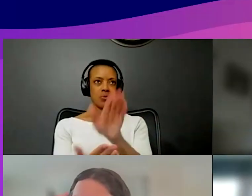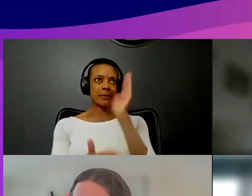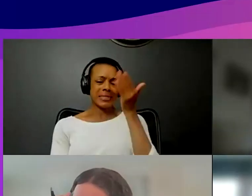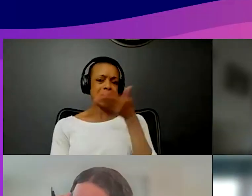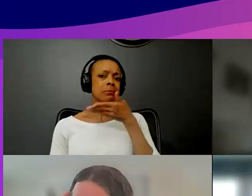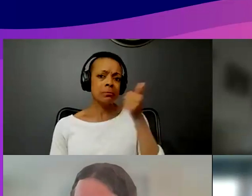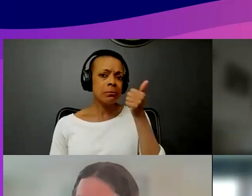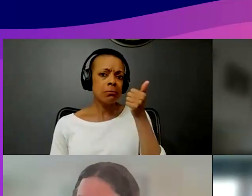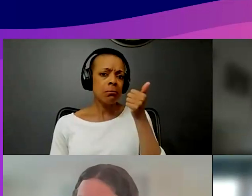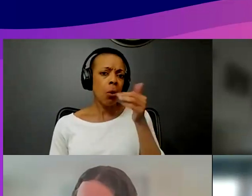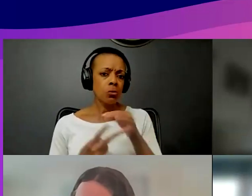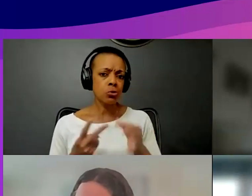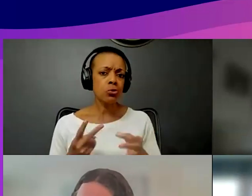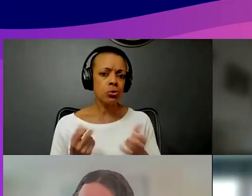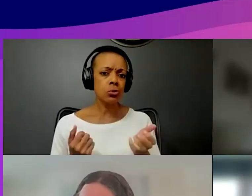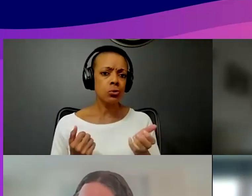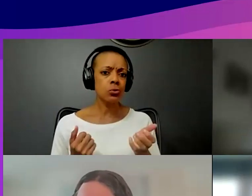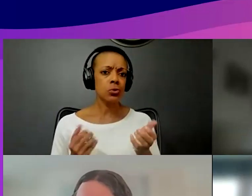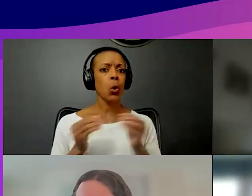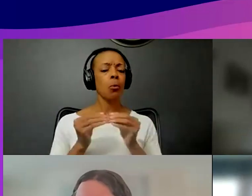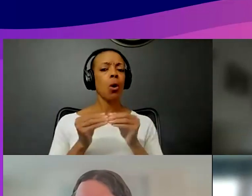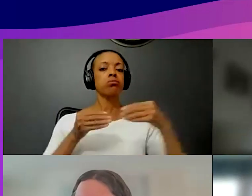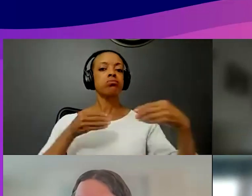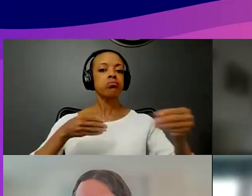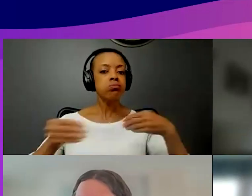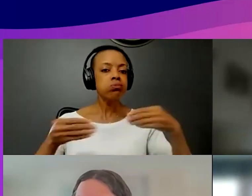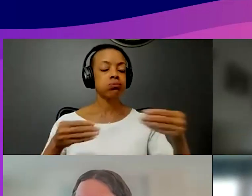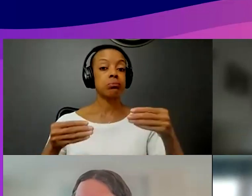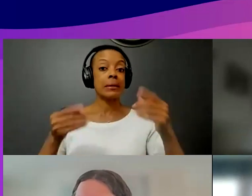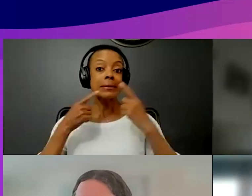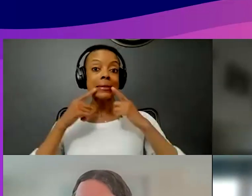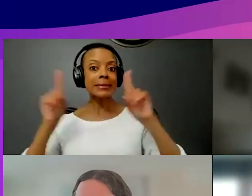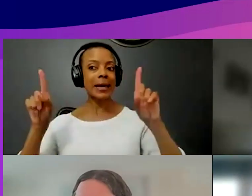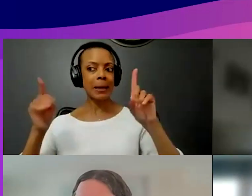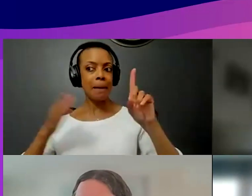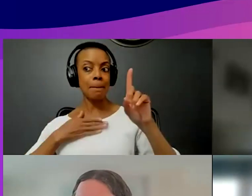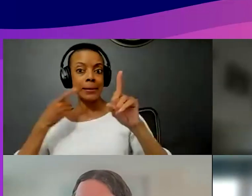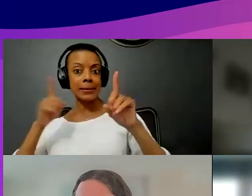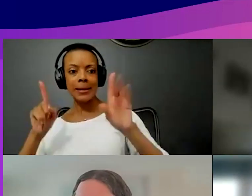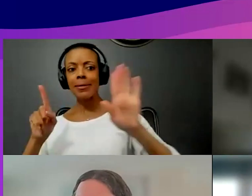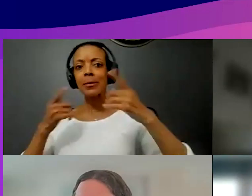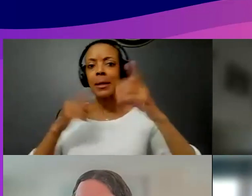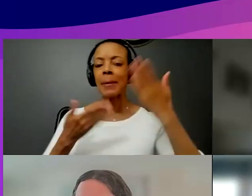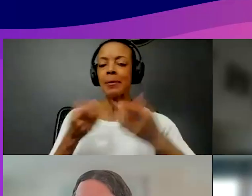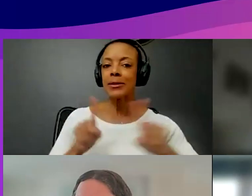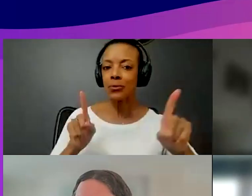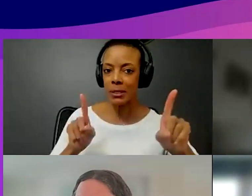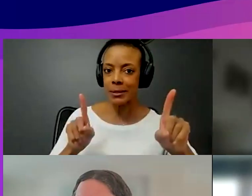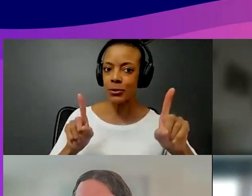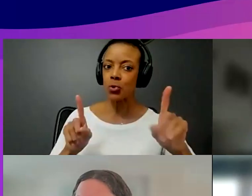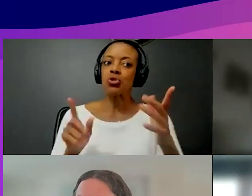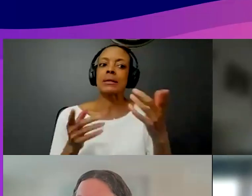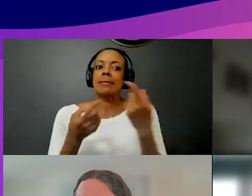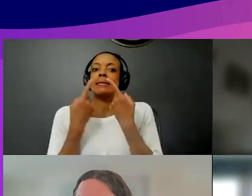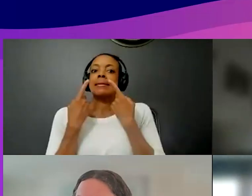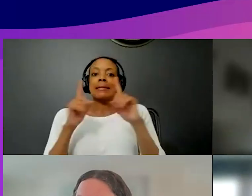and sort of have this flexible notion of what success looks like, because again, that could be very client driven. Yeah, thank you. Yeah.